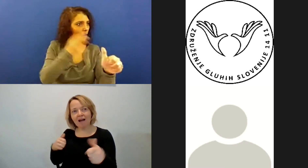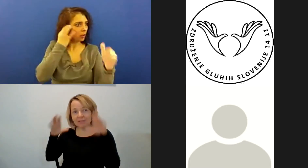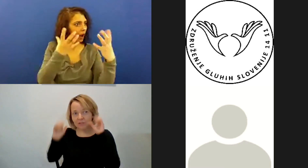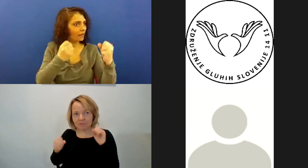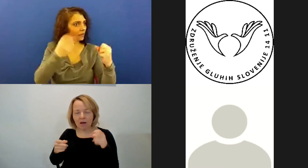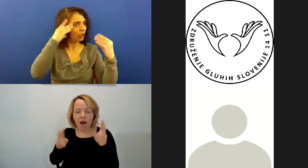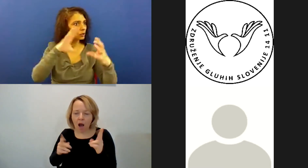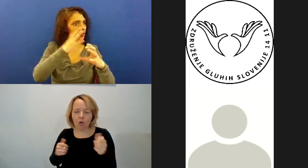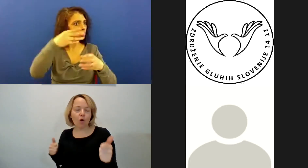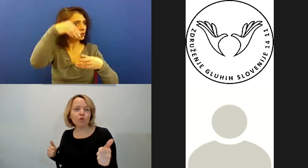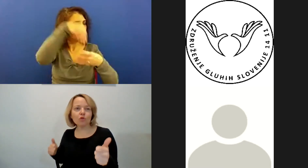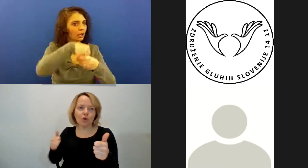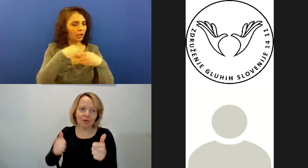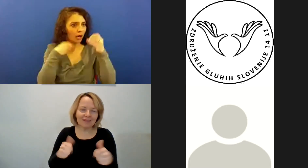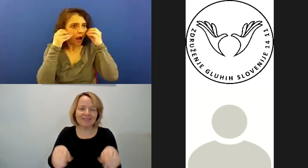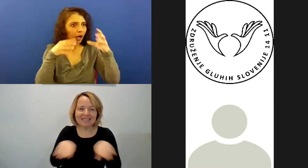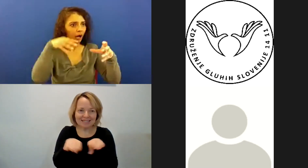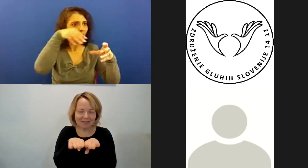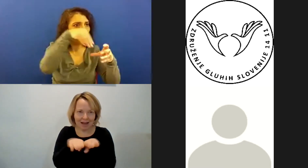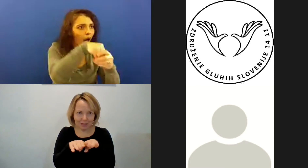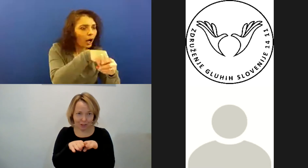so far behind. So how to catch up?